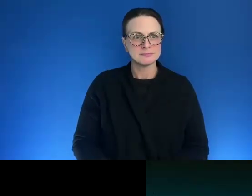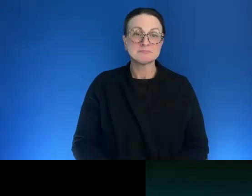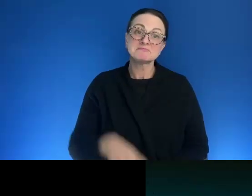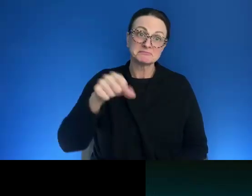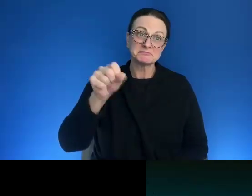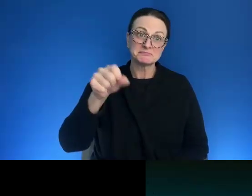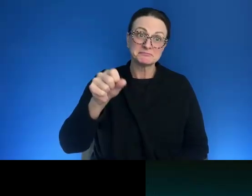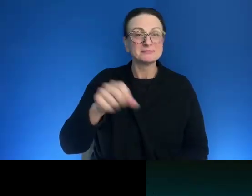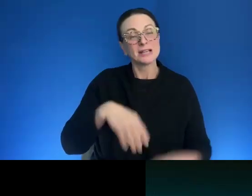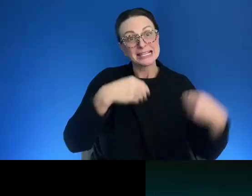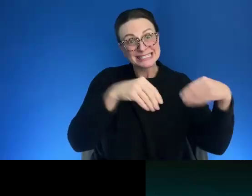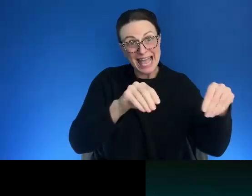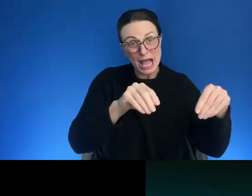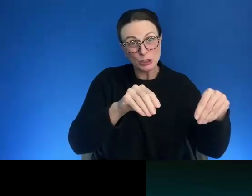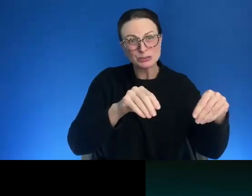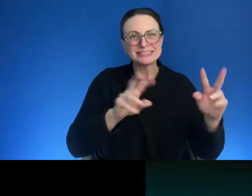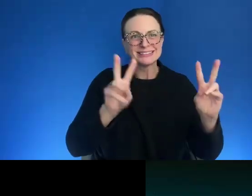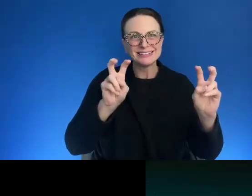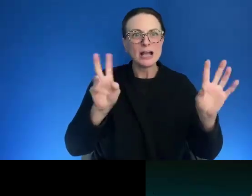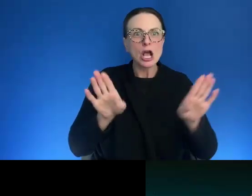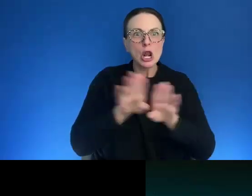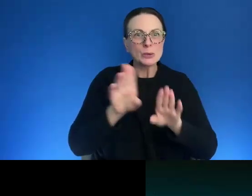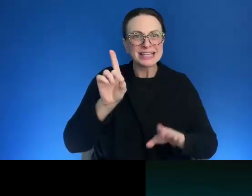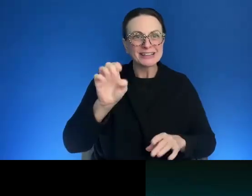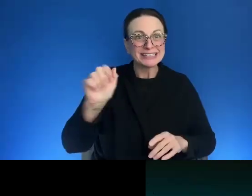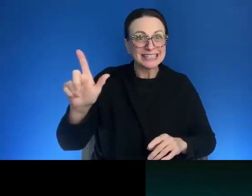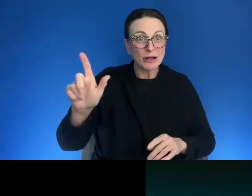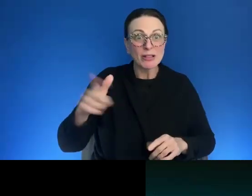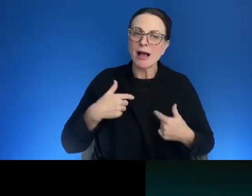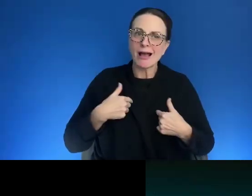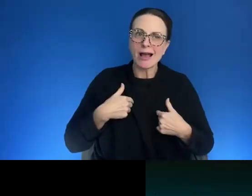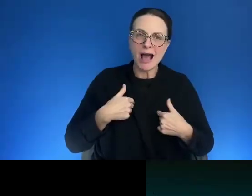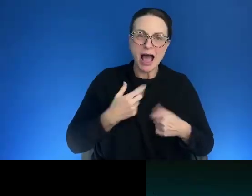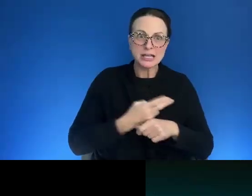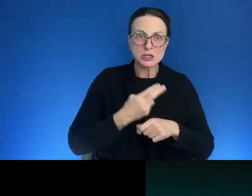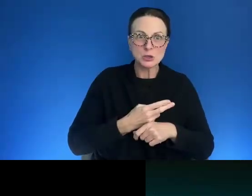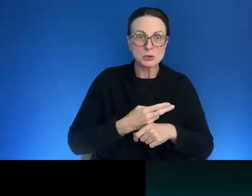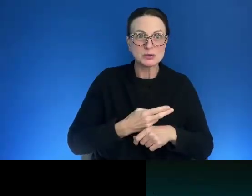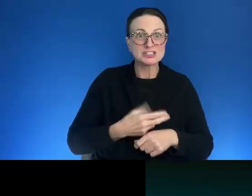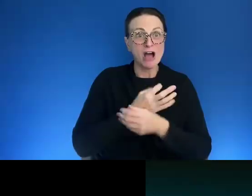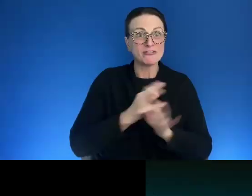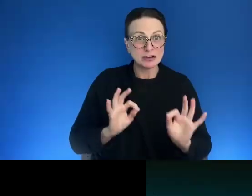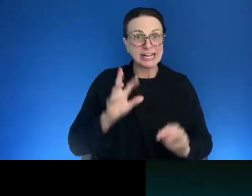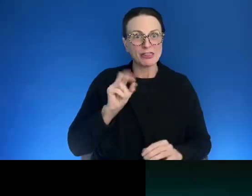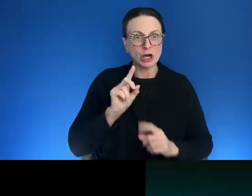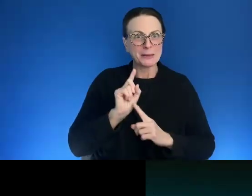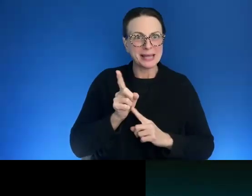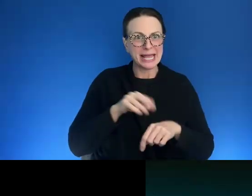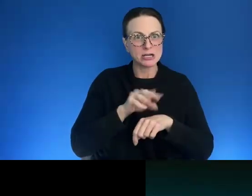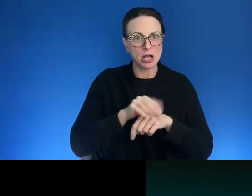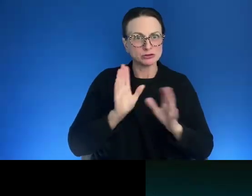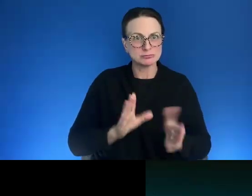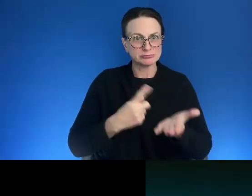yeah, so sales is closing the deal. Oh, sales technique I use is a free 30-minute consultation.